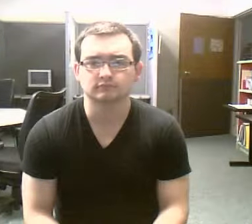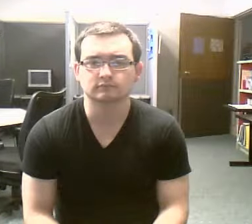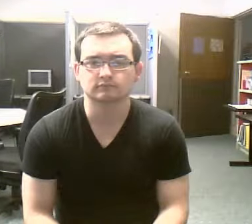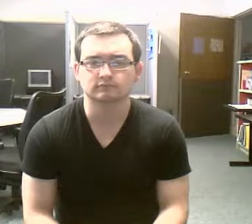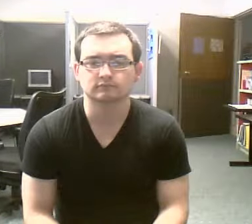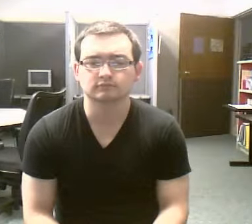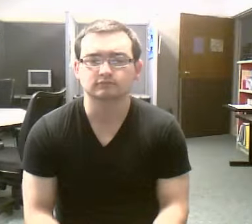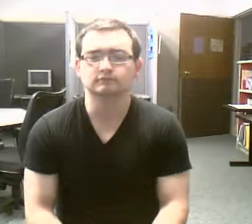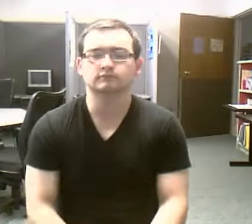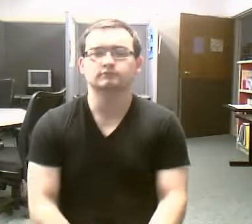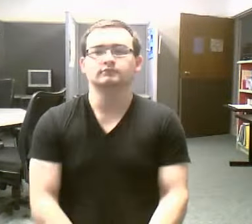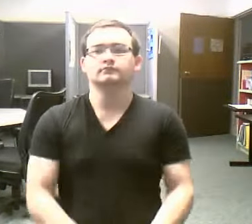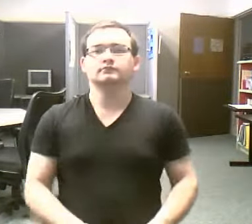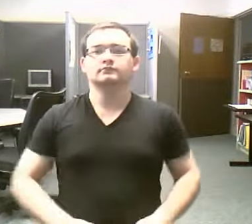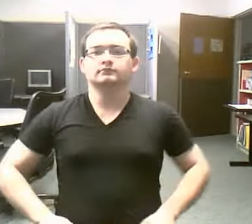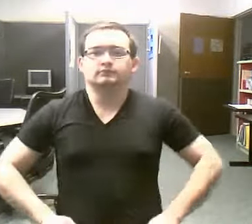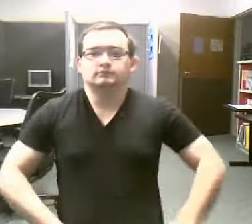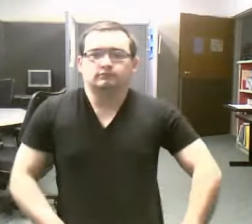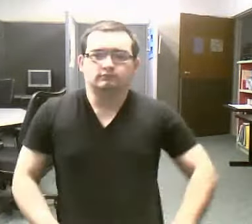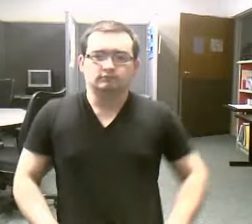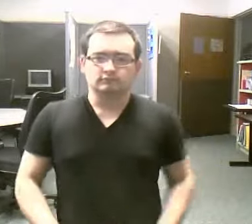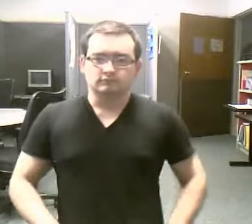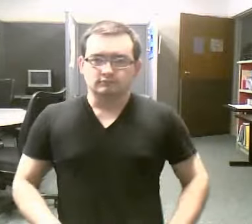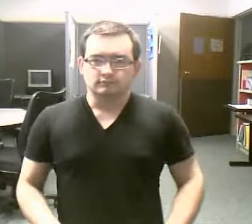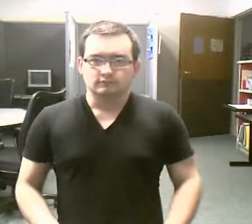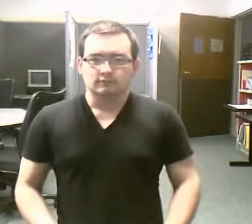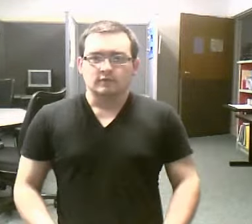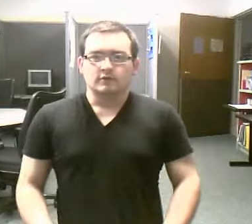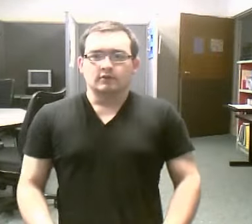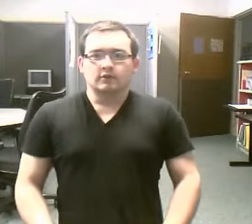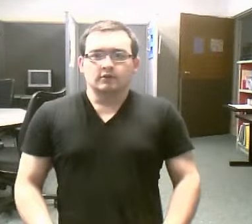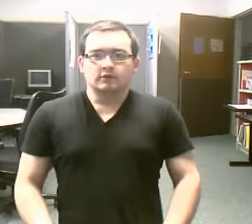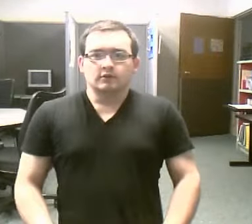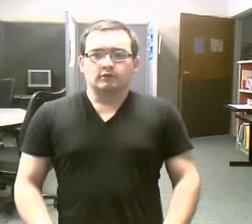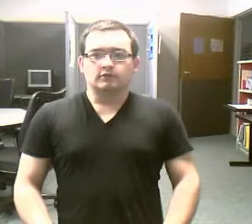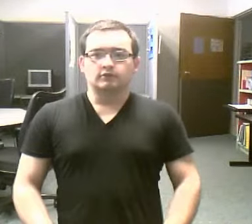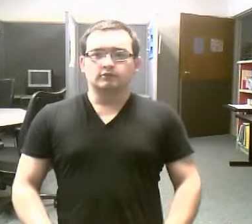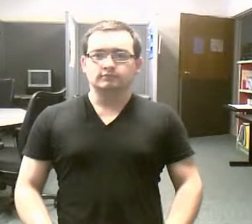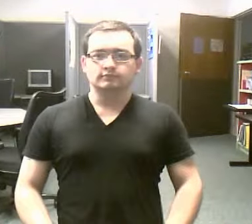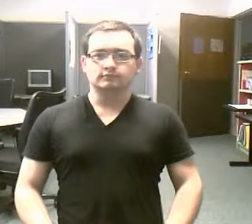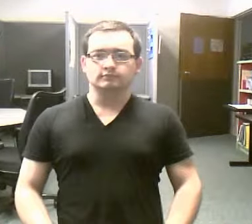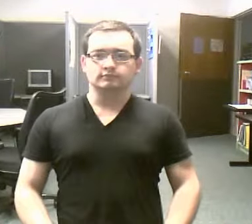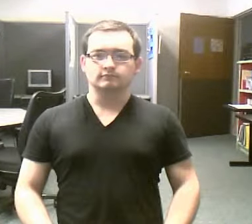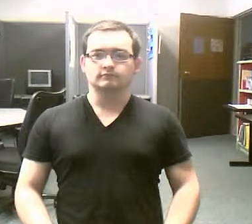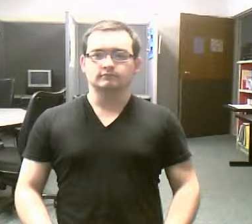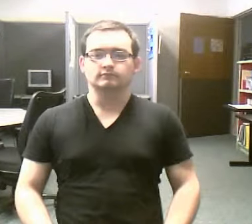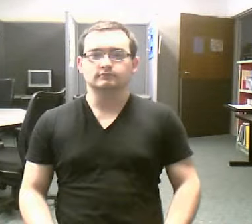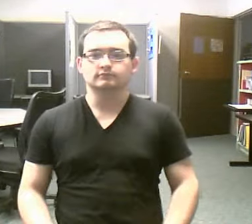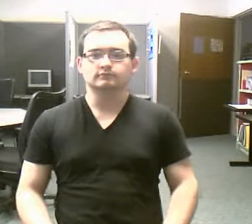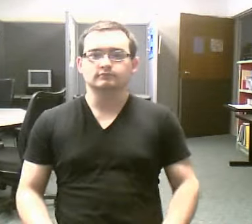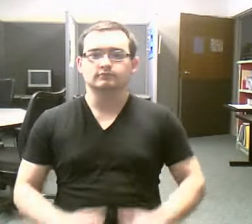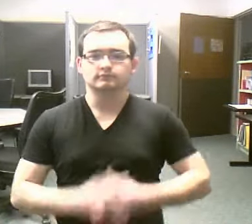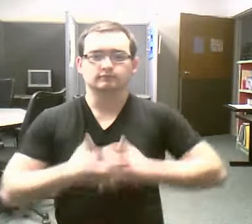if you're just getting ready for it over the summer. But no matter what, I hope these videos benefit you in the way that you need them. So lesson 1 is